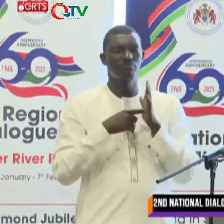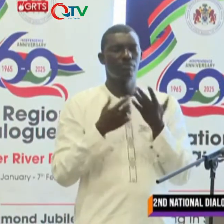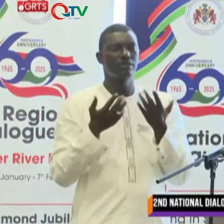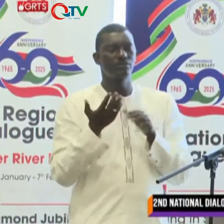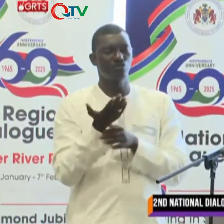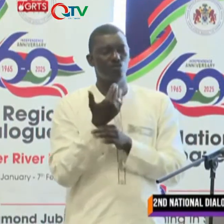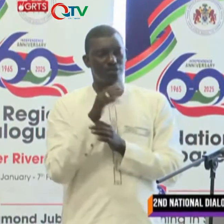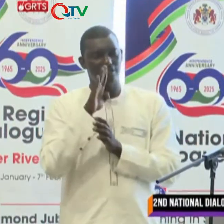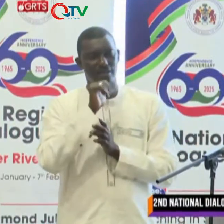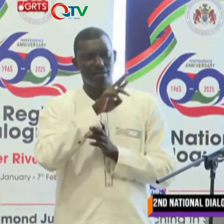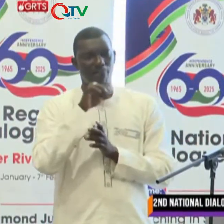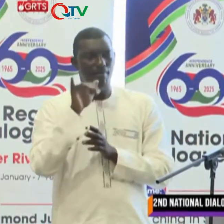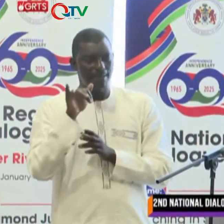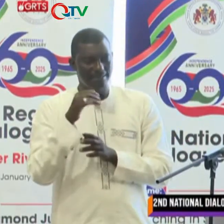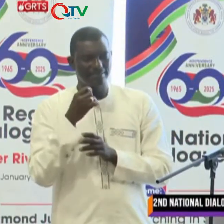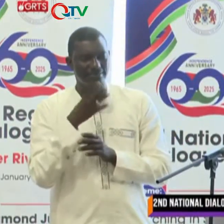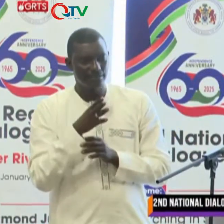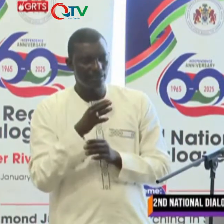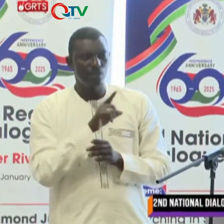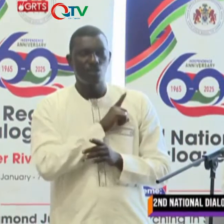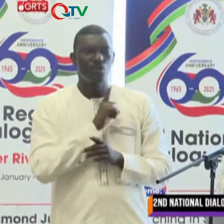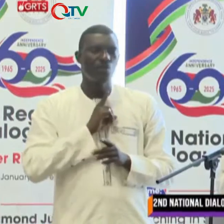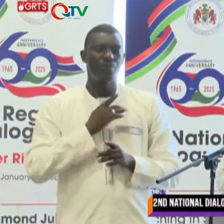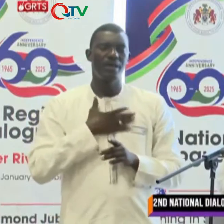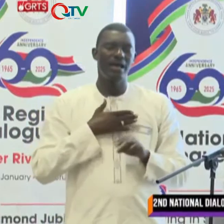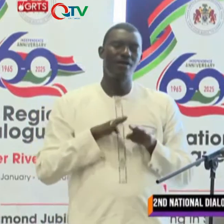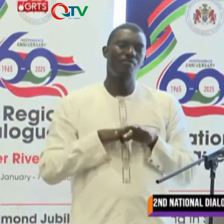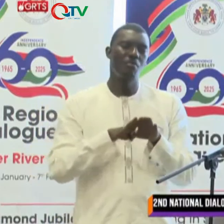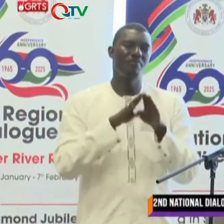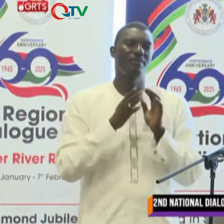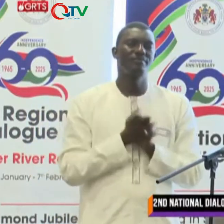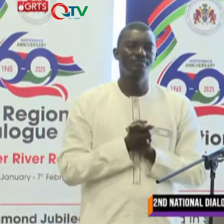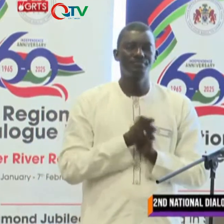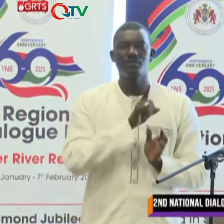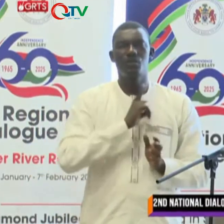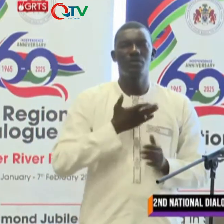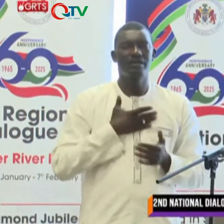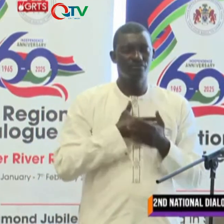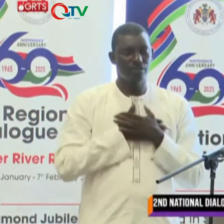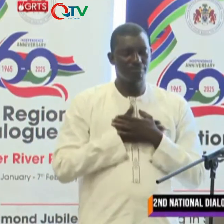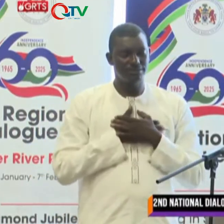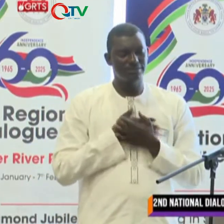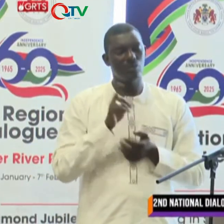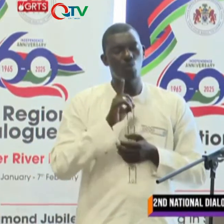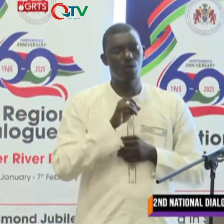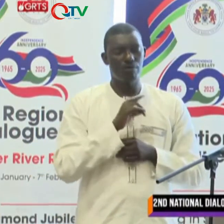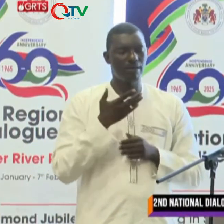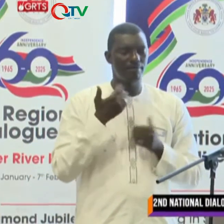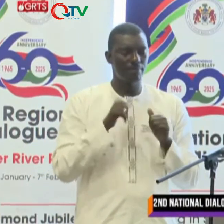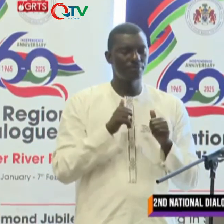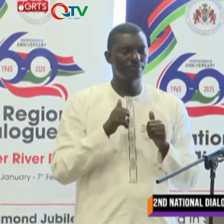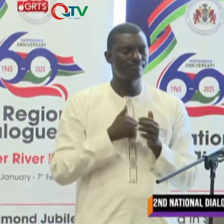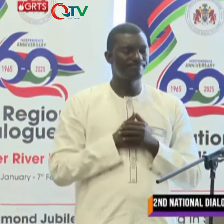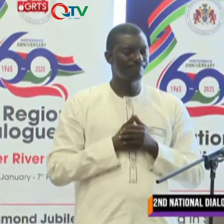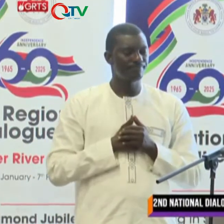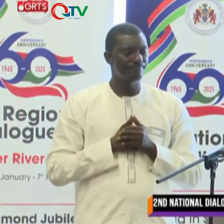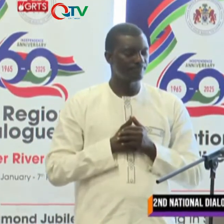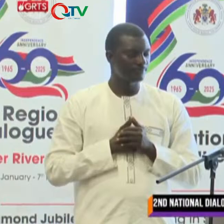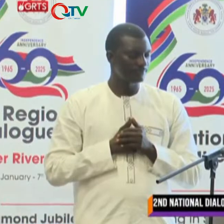Dr. Barry reflected, meaning that we are moving. We should be appreciative of what we've gone for as a nation, and that will help us.